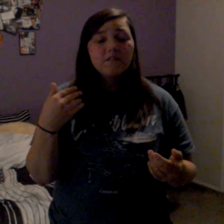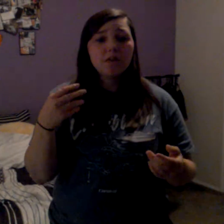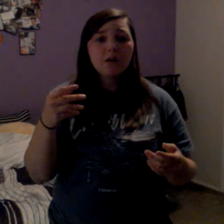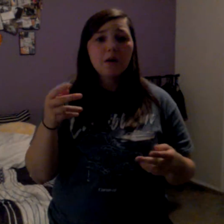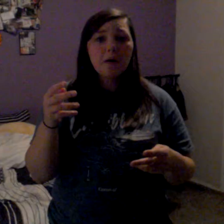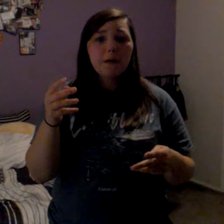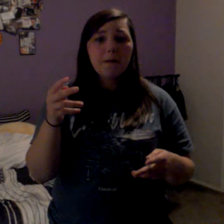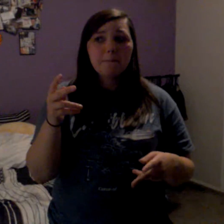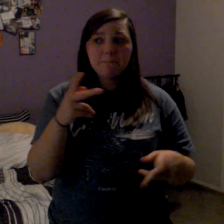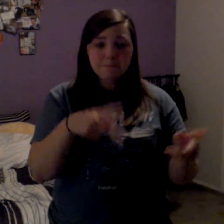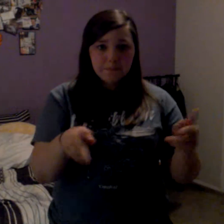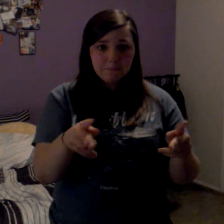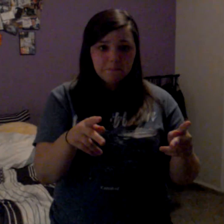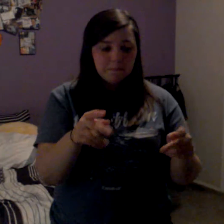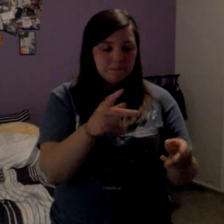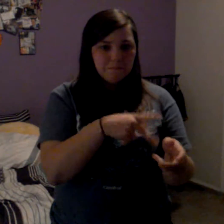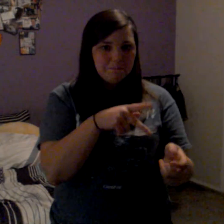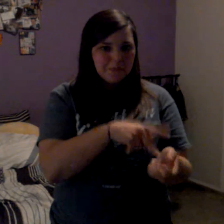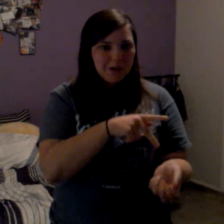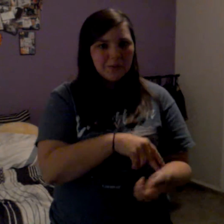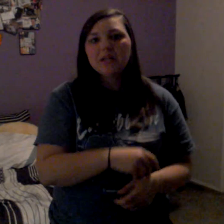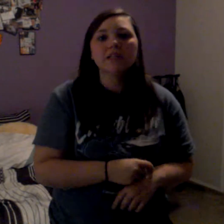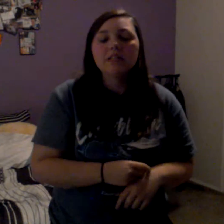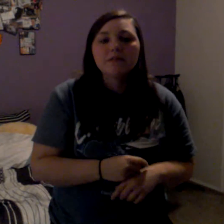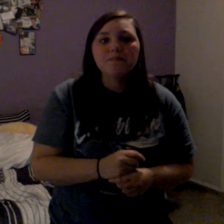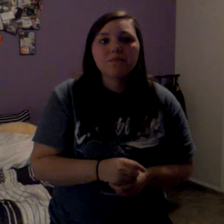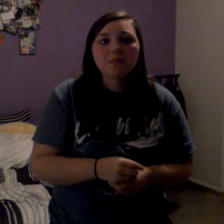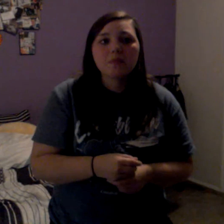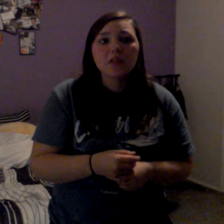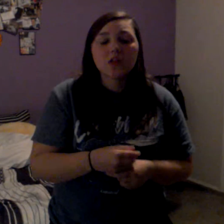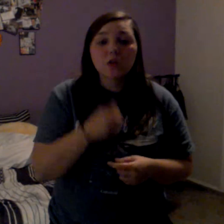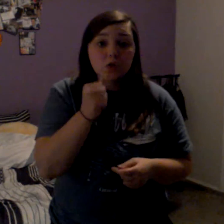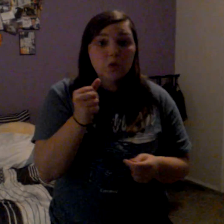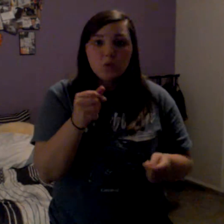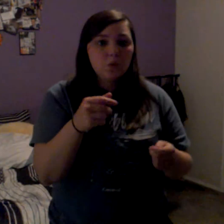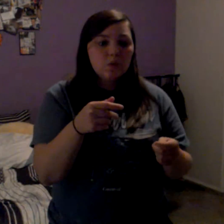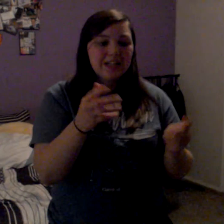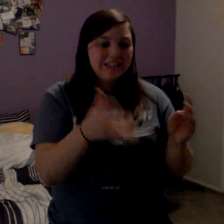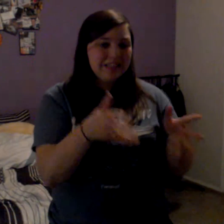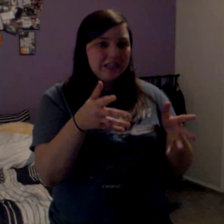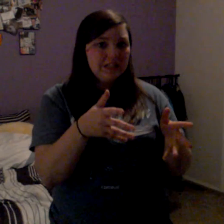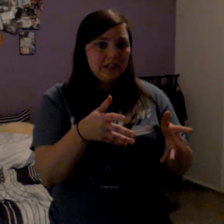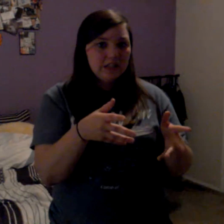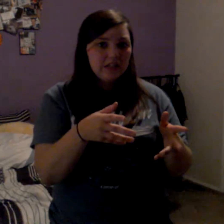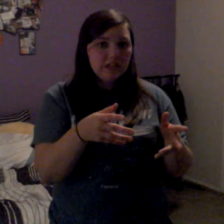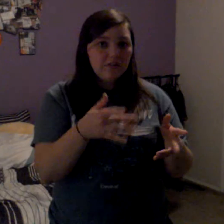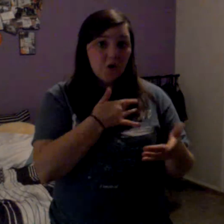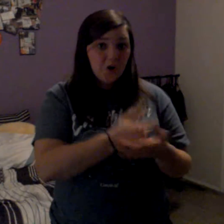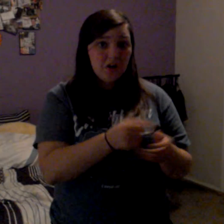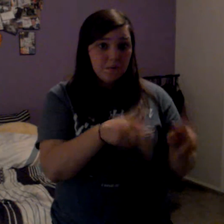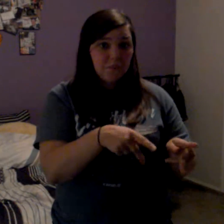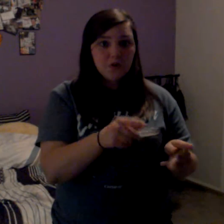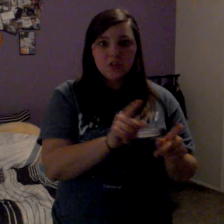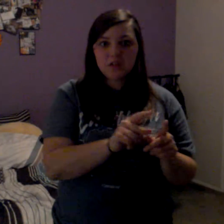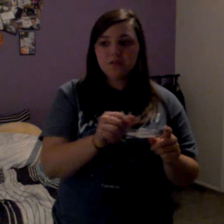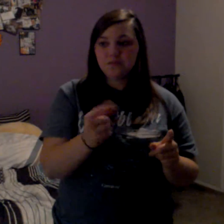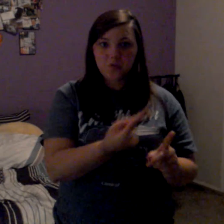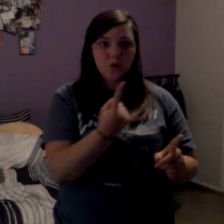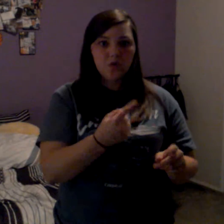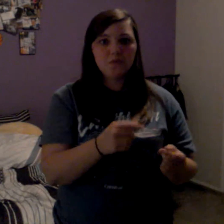alone, but if you're the only person around, you may need to leave his or her side